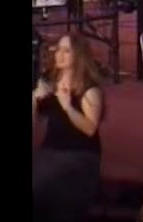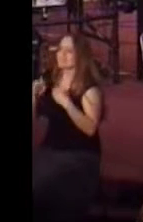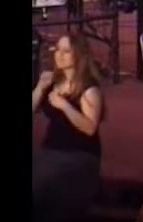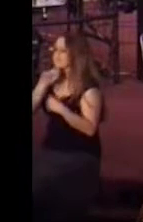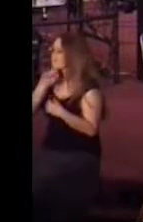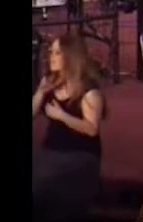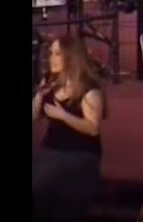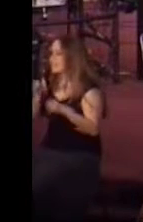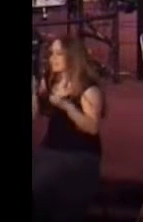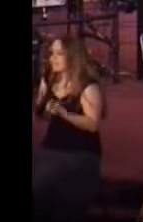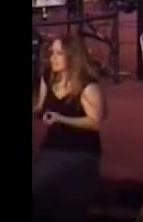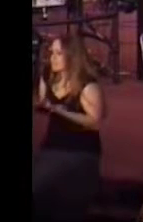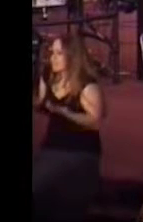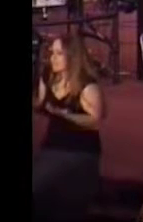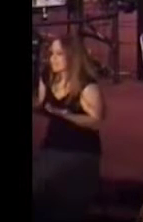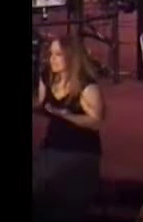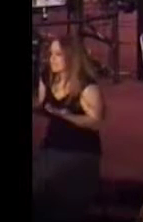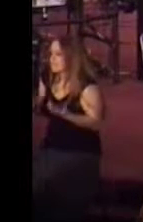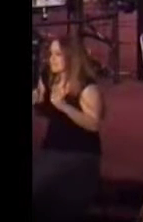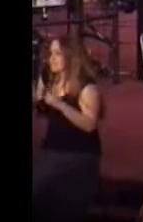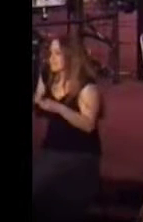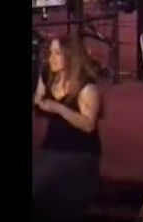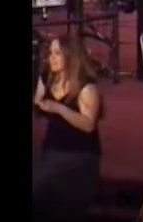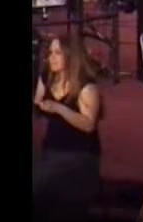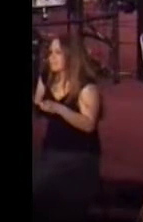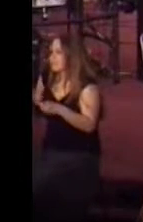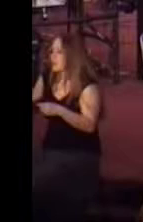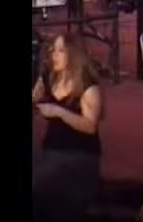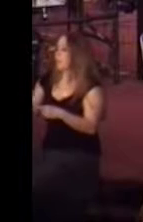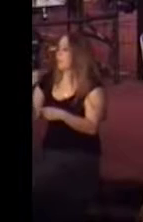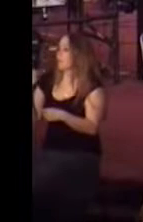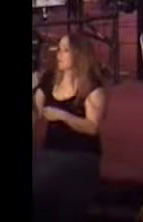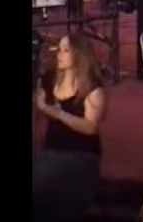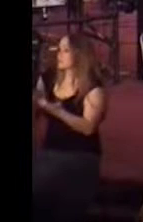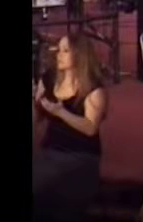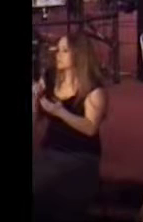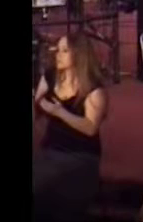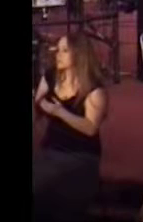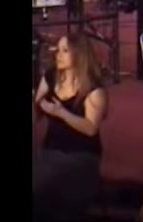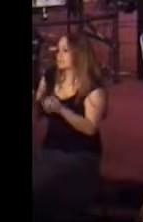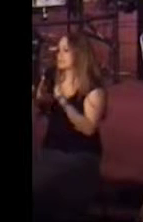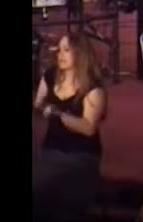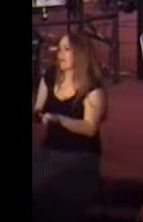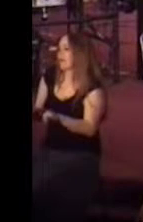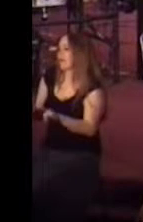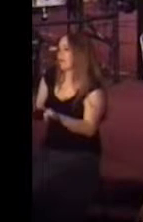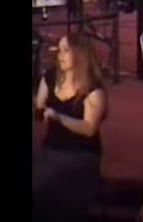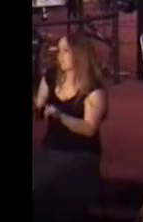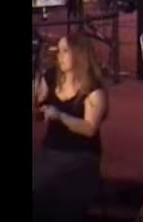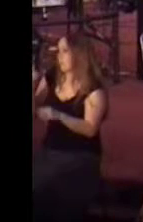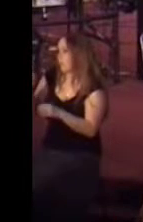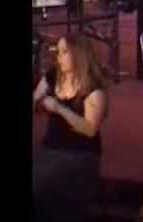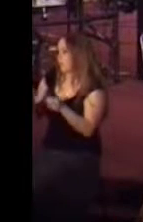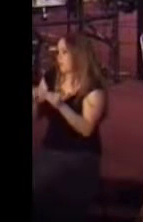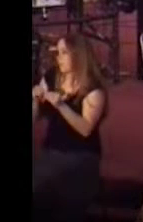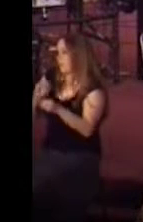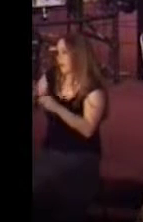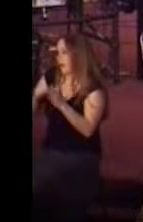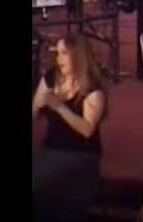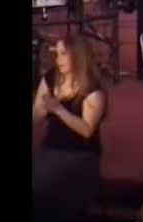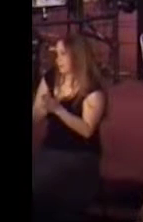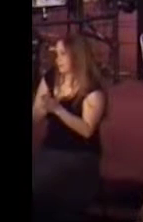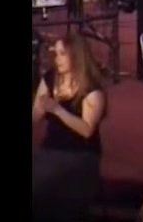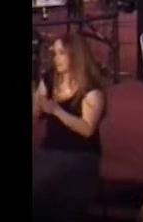to give. And your boss wants you to stay an extra hour. Your kids want you to spend a little bit more time with